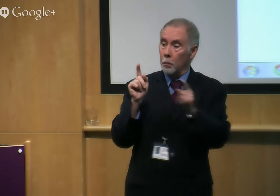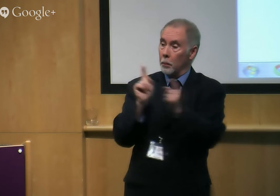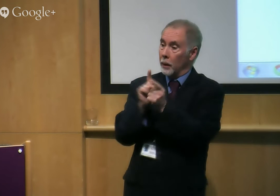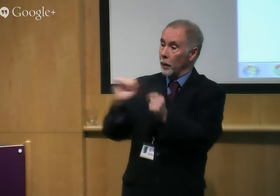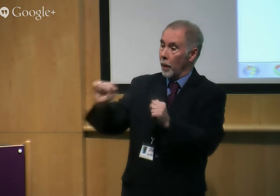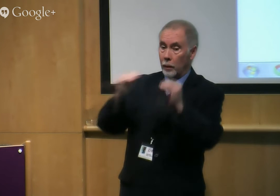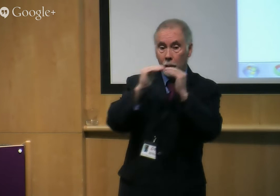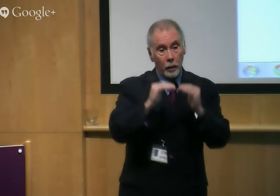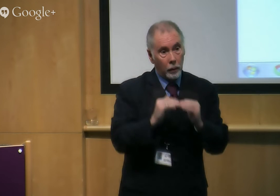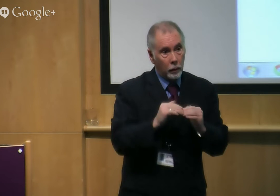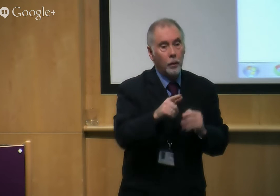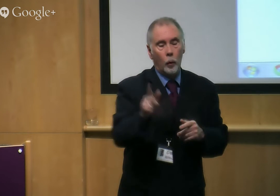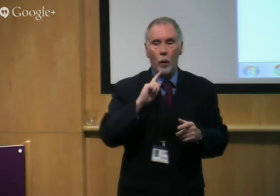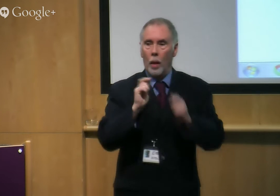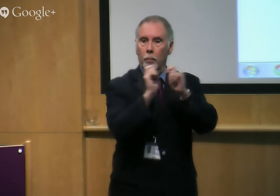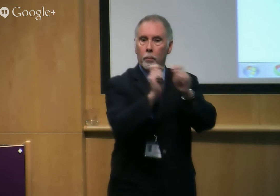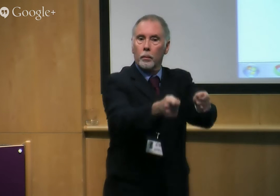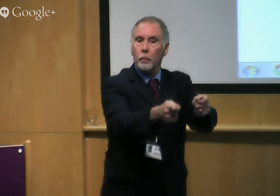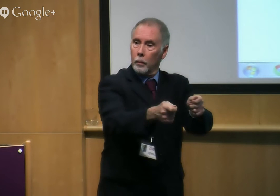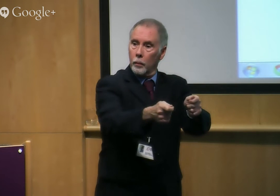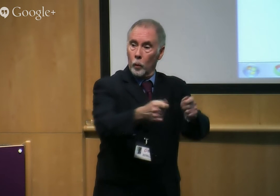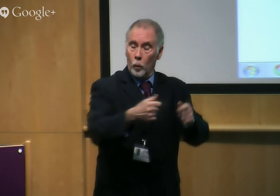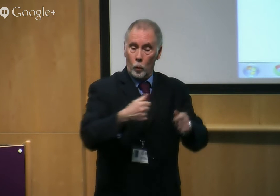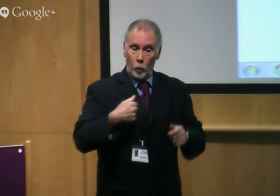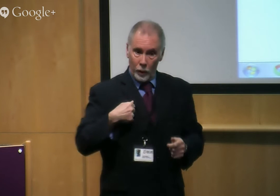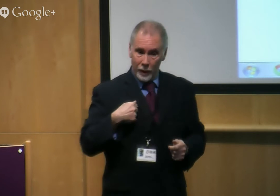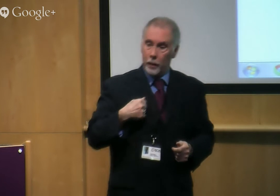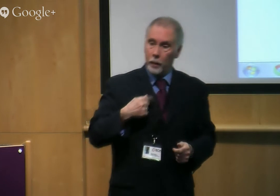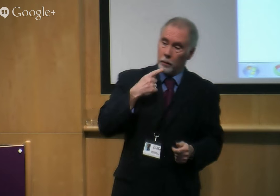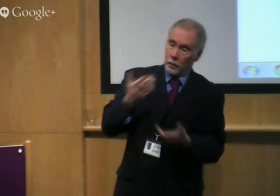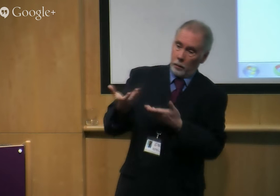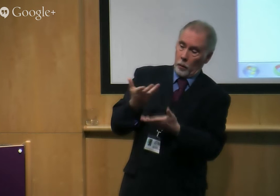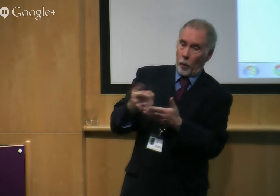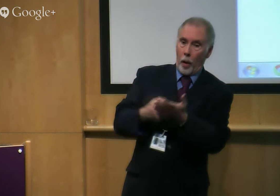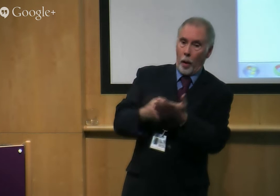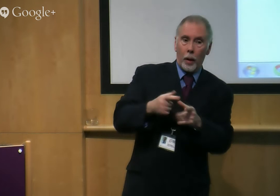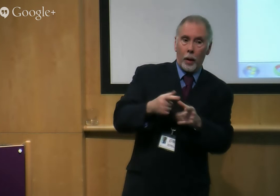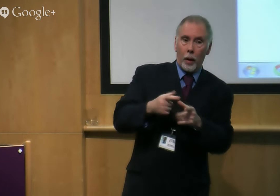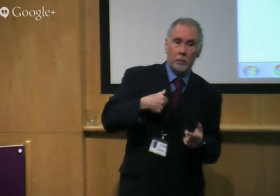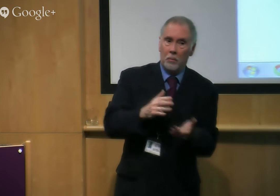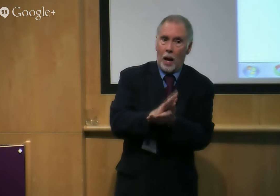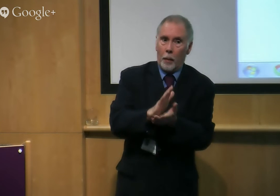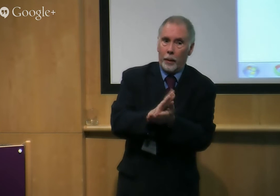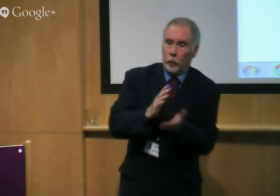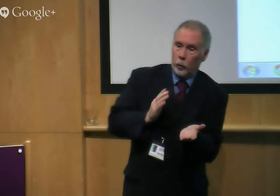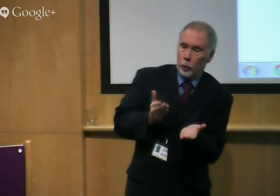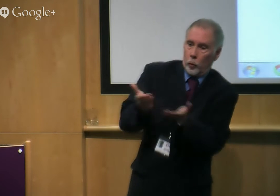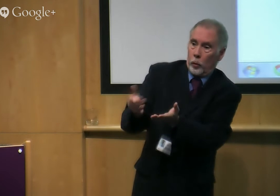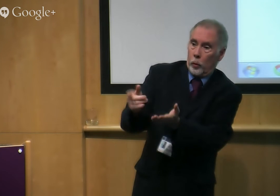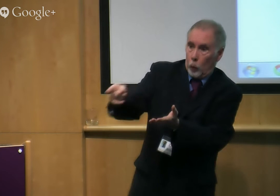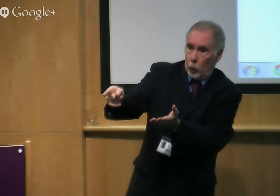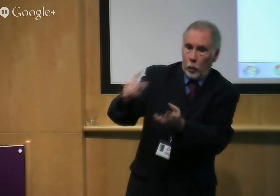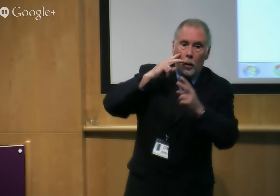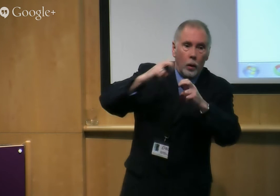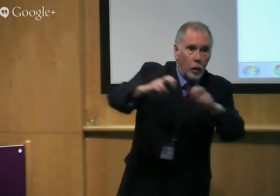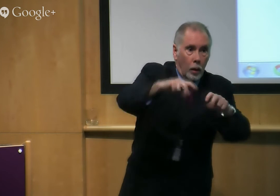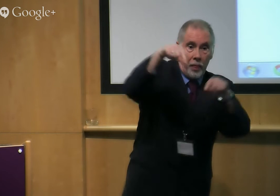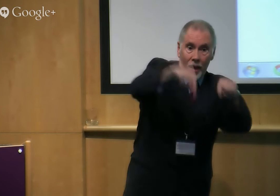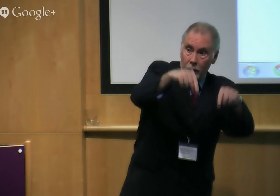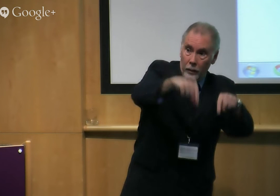have deaf people residing within them are meeting this minimum standard, minimum expected standard, so that ROD can give them